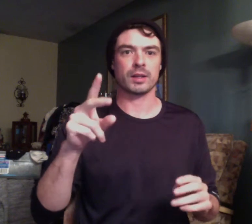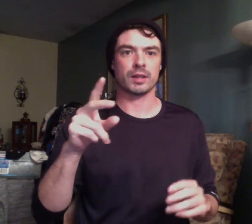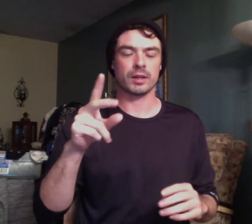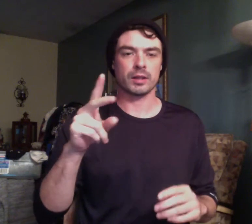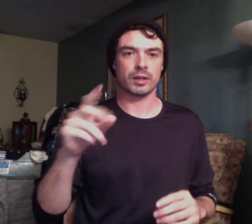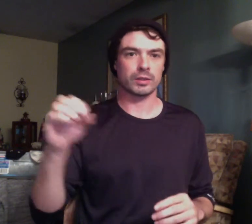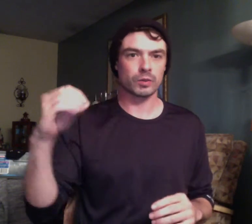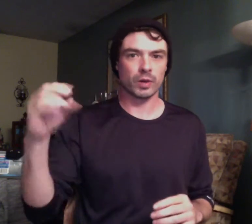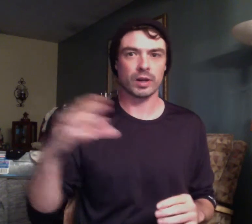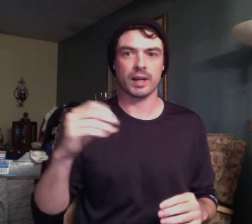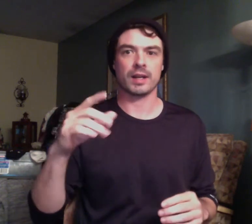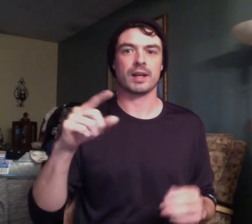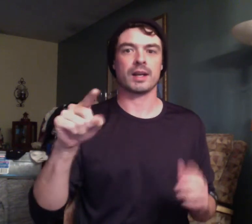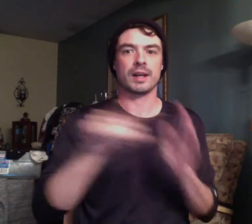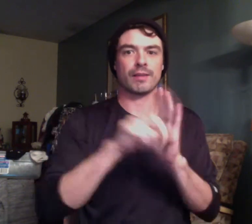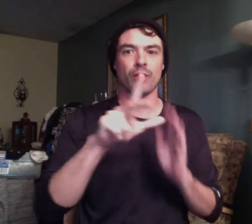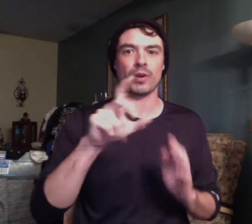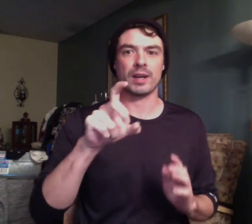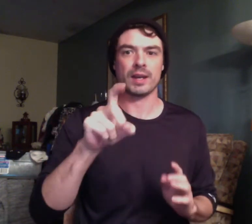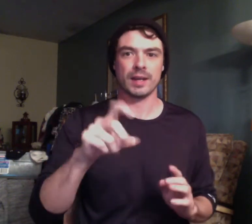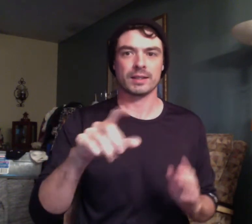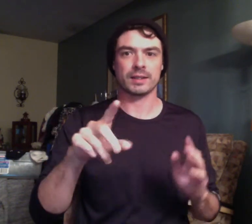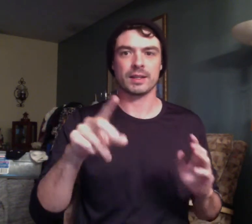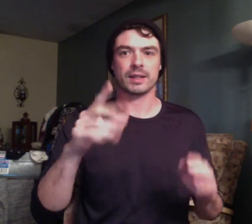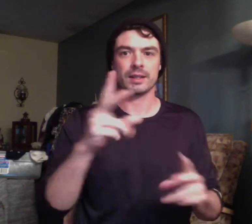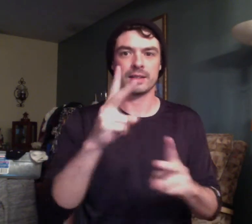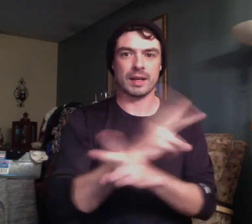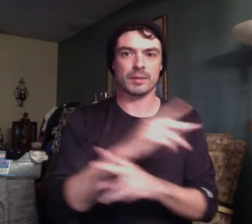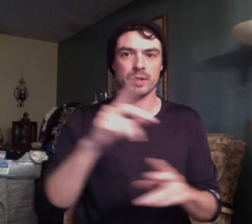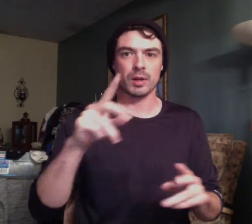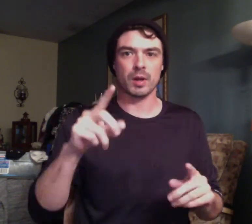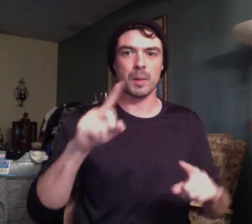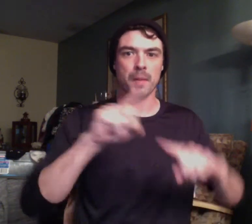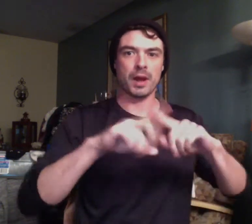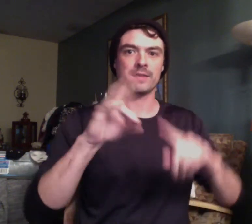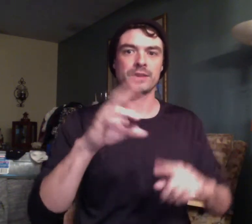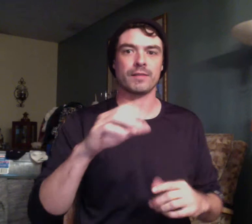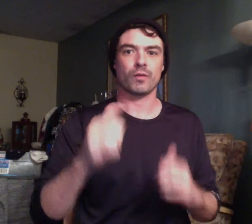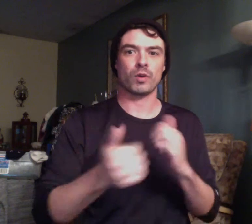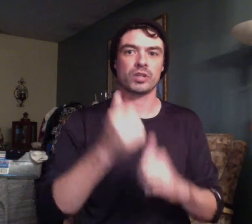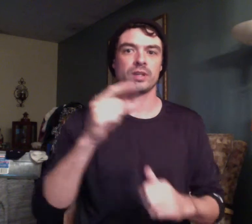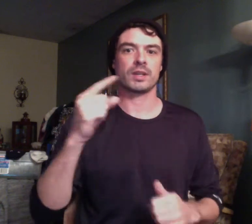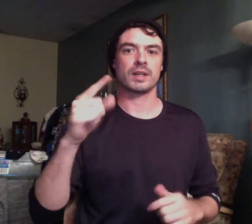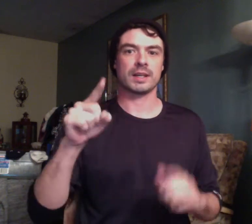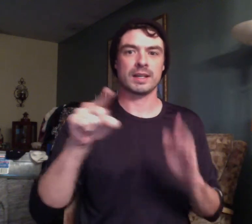7, which is a negative 21x. And that all equals 72.